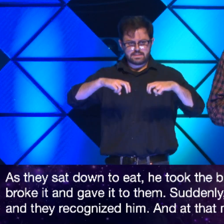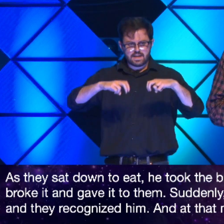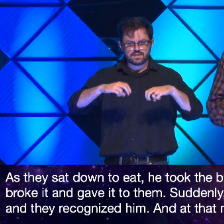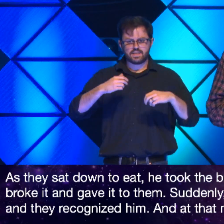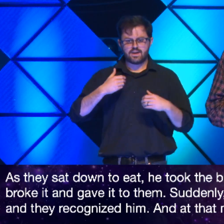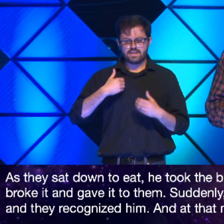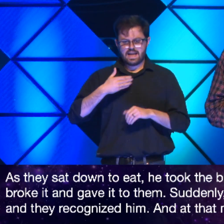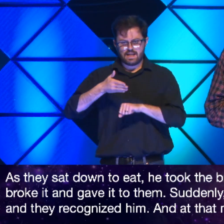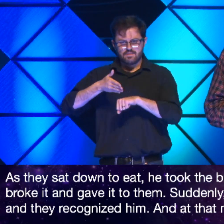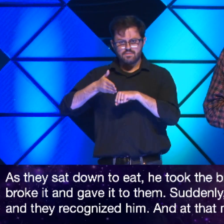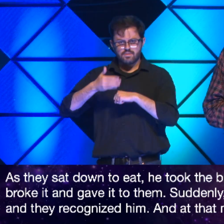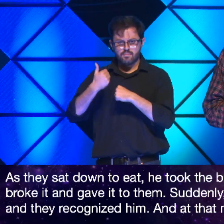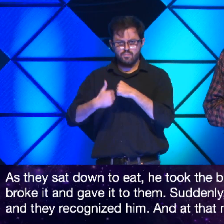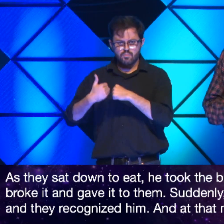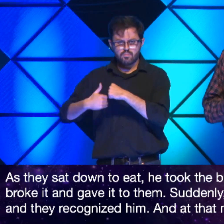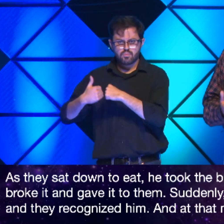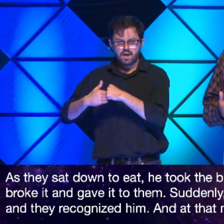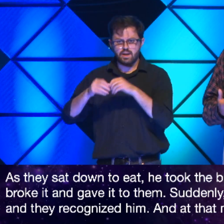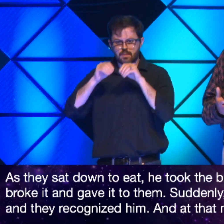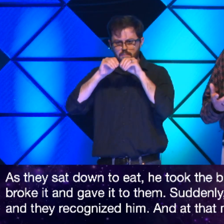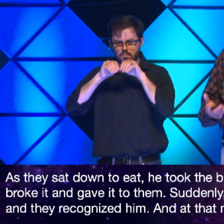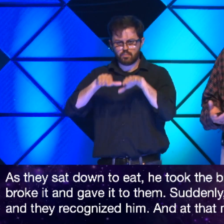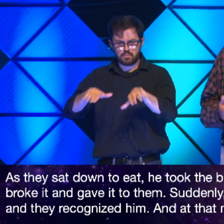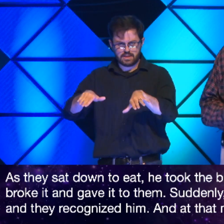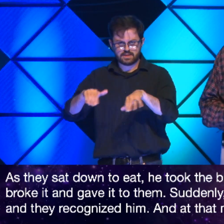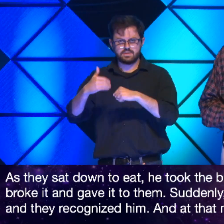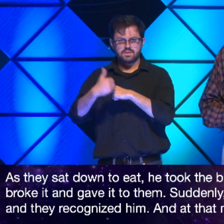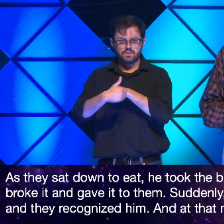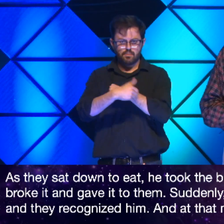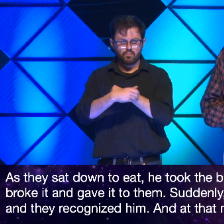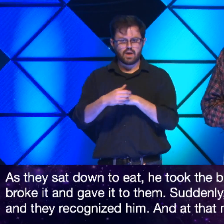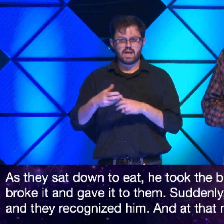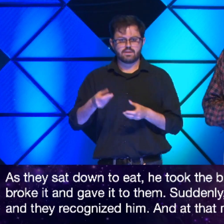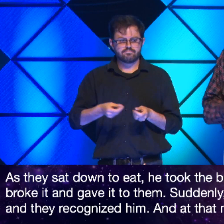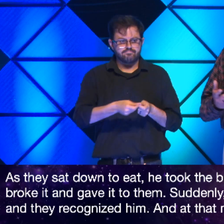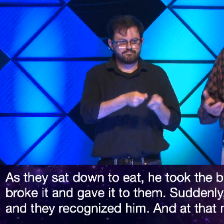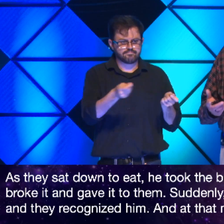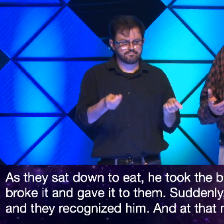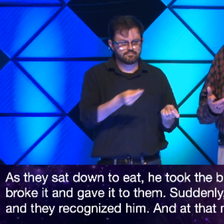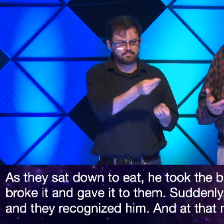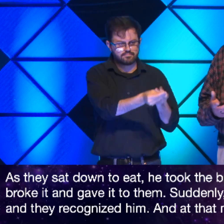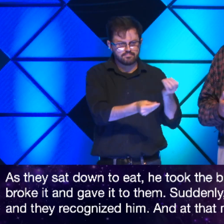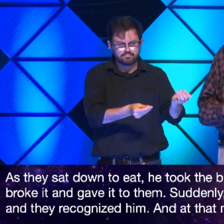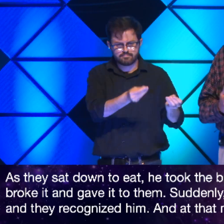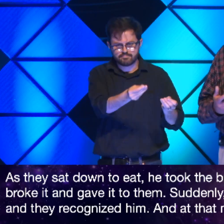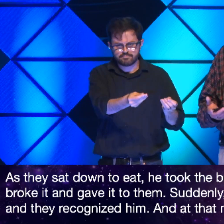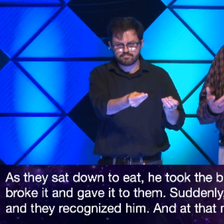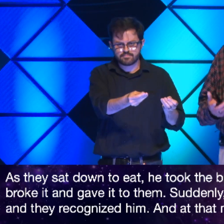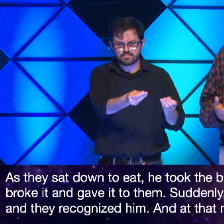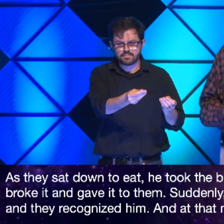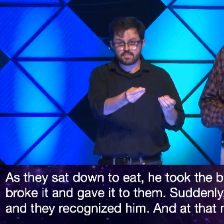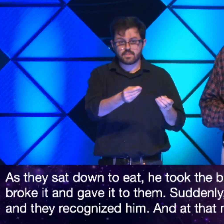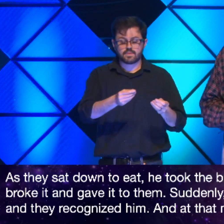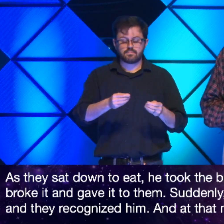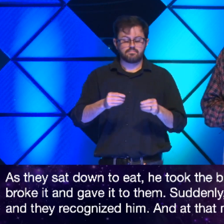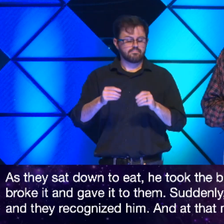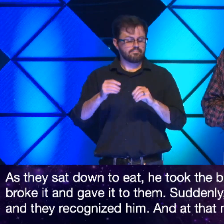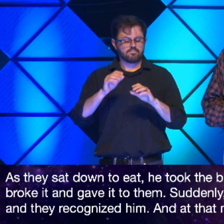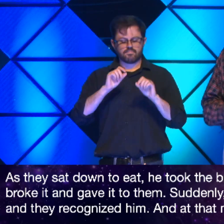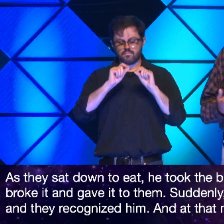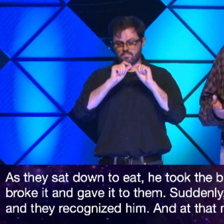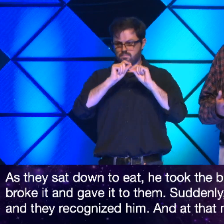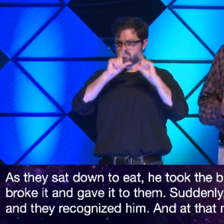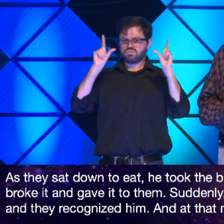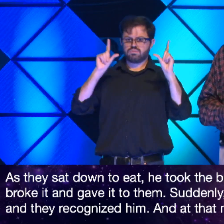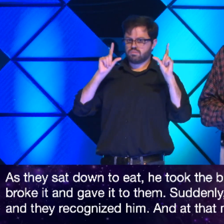and he blessed it. Then he broke it and he gave it to them. And suddenly their eyes were open